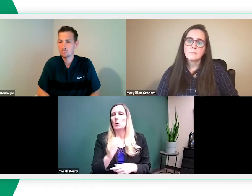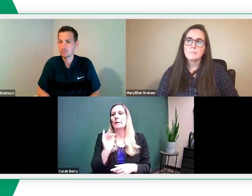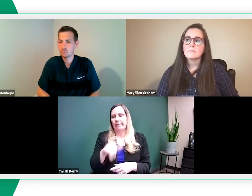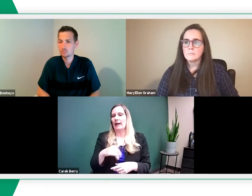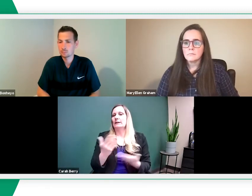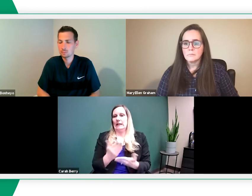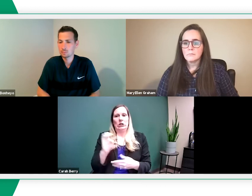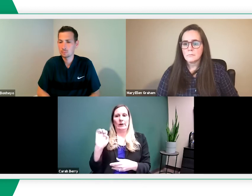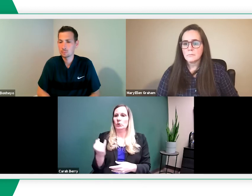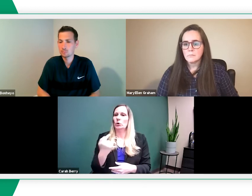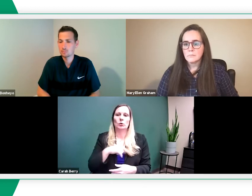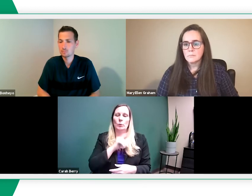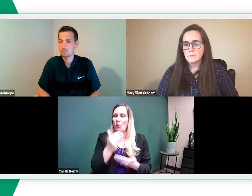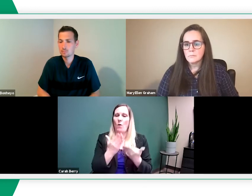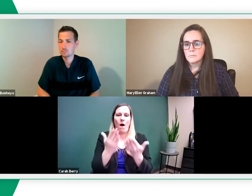that.